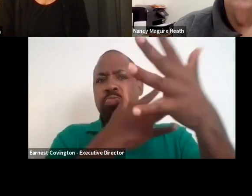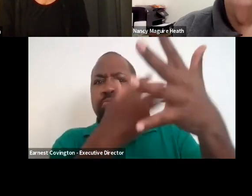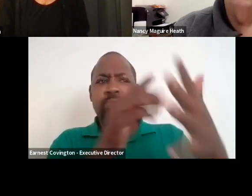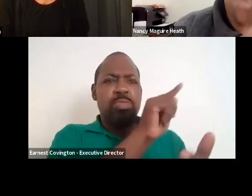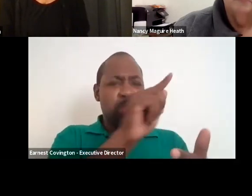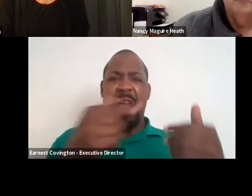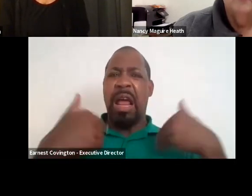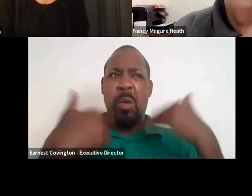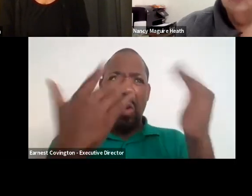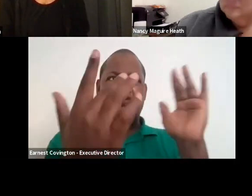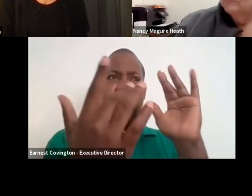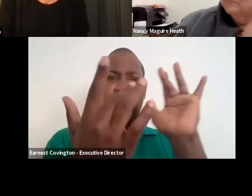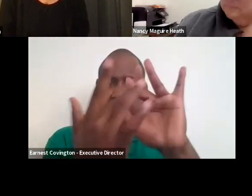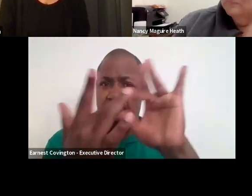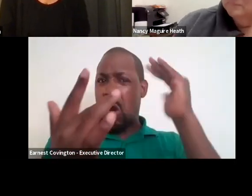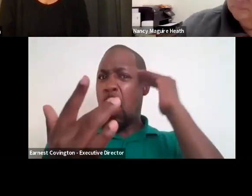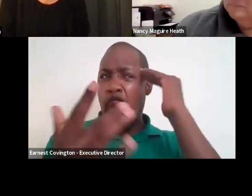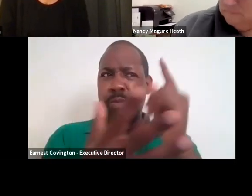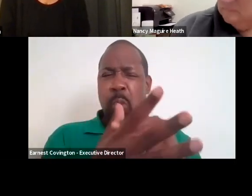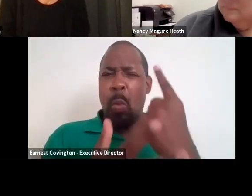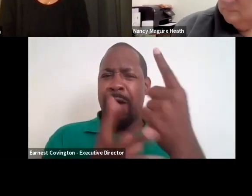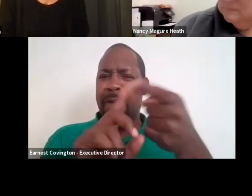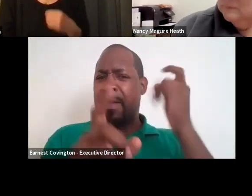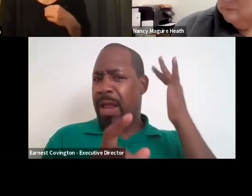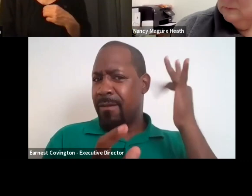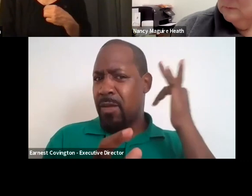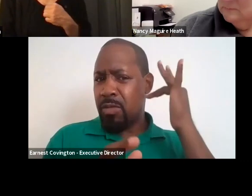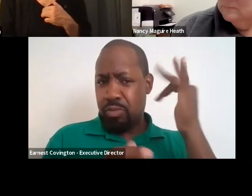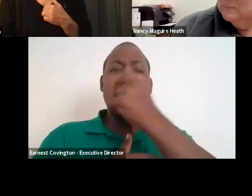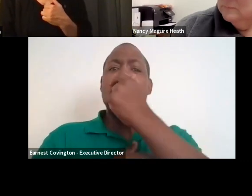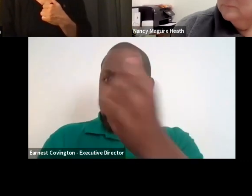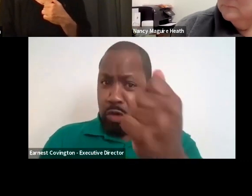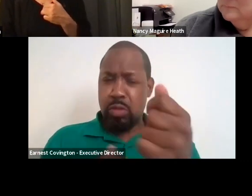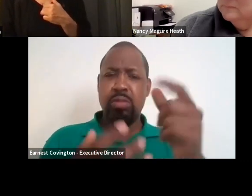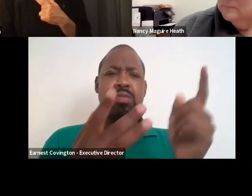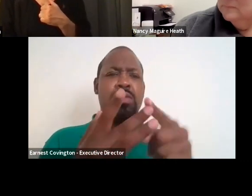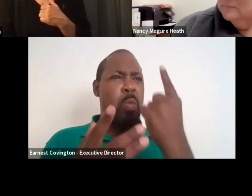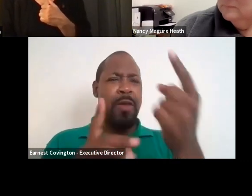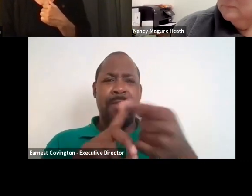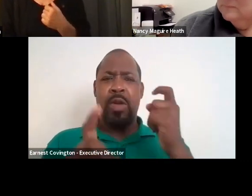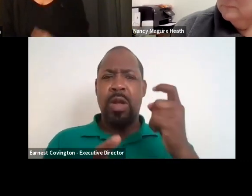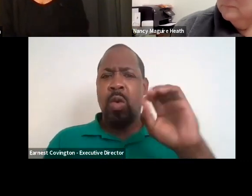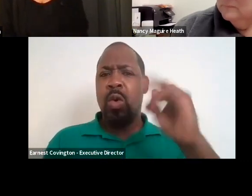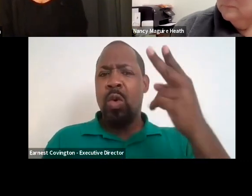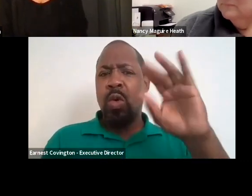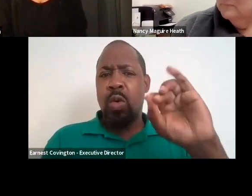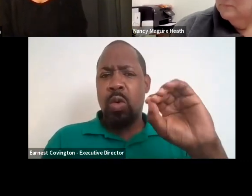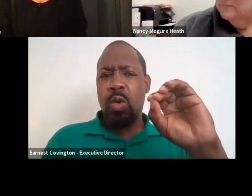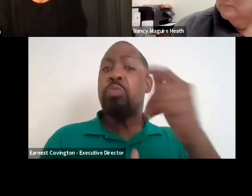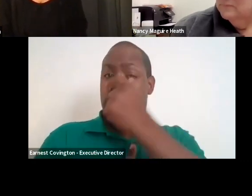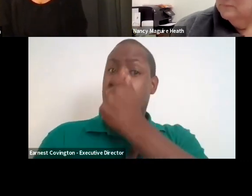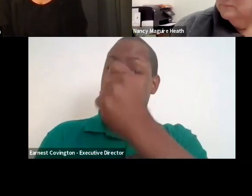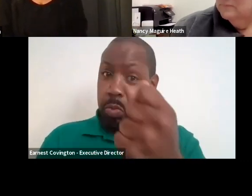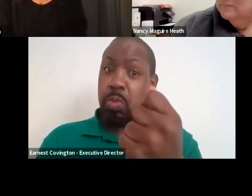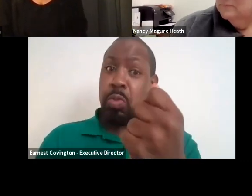to Nancy so that she can schedule in some of these people, maybe contact them. I know there's somebody from California, there's somebody